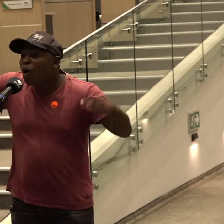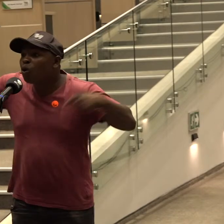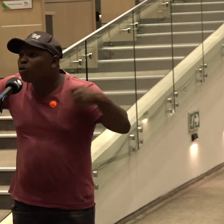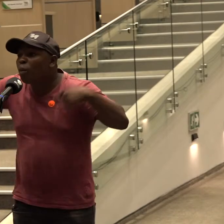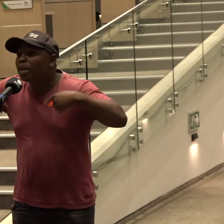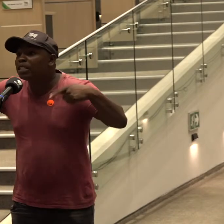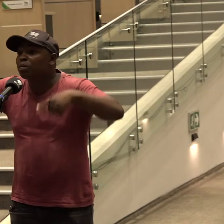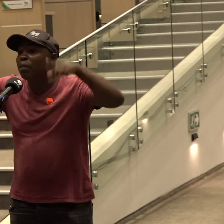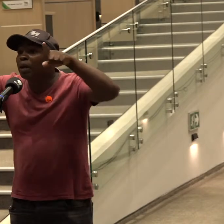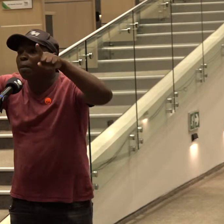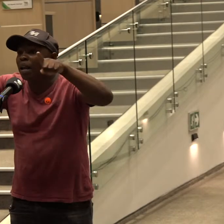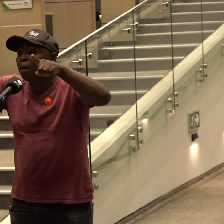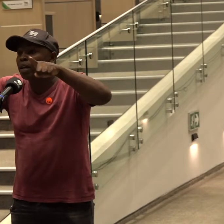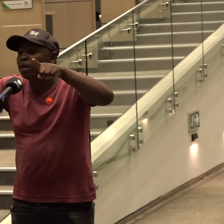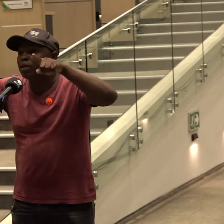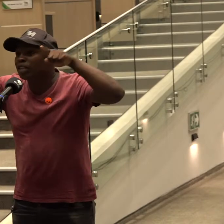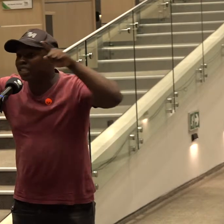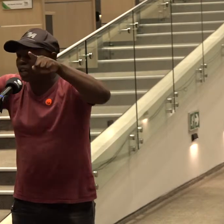foreign